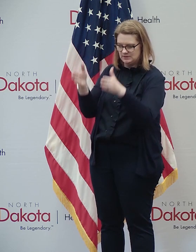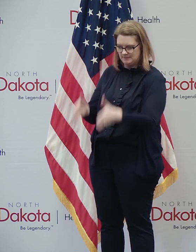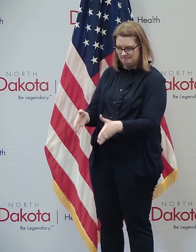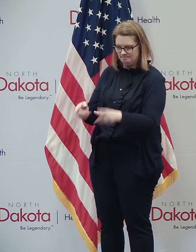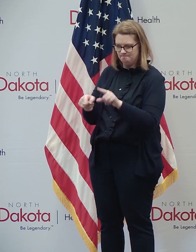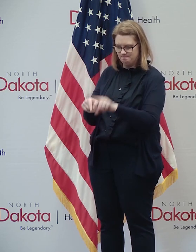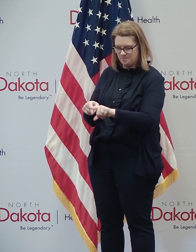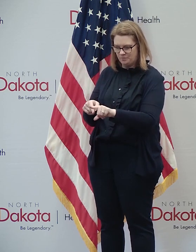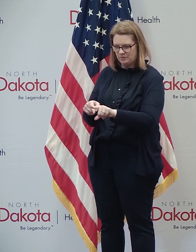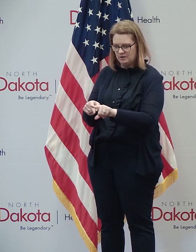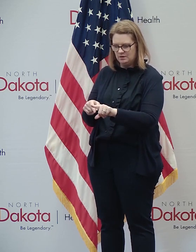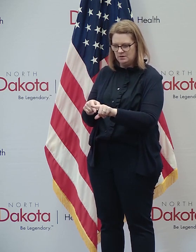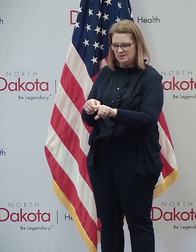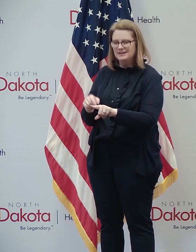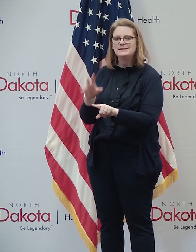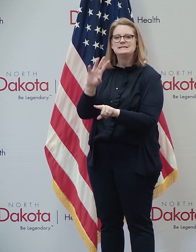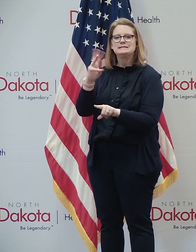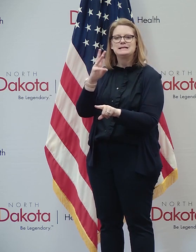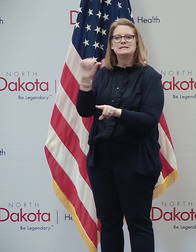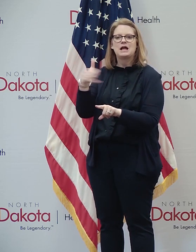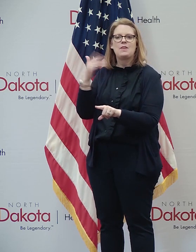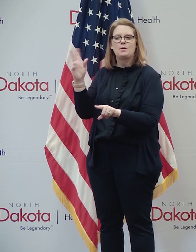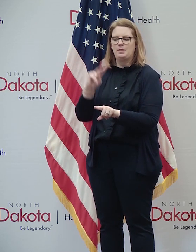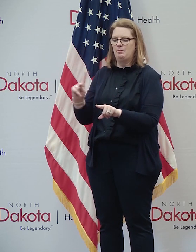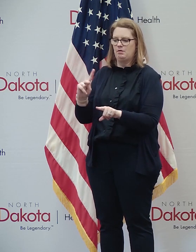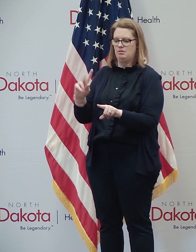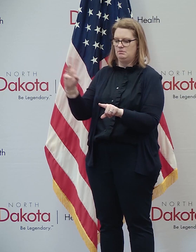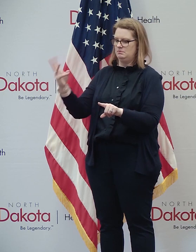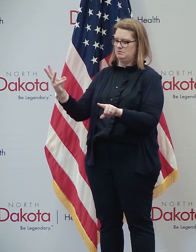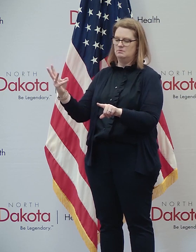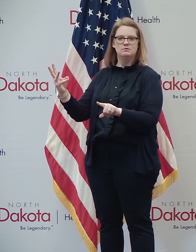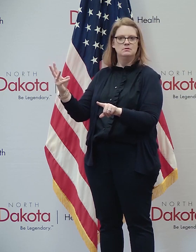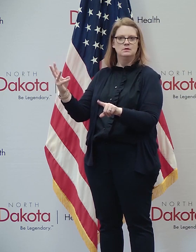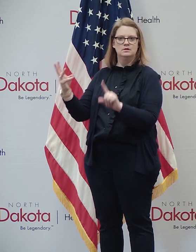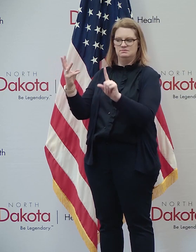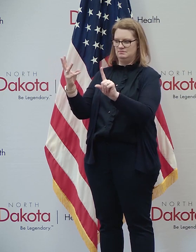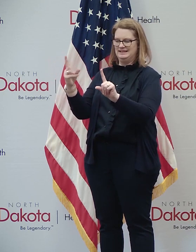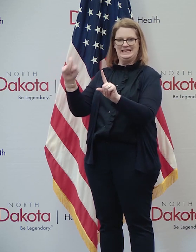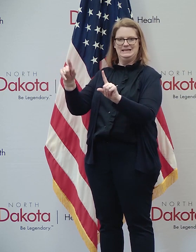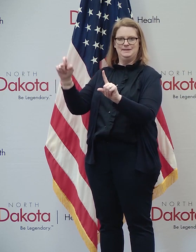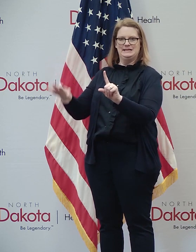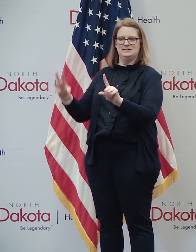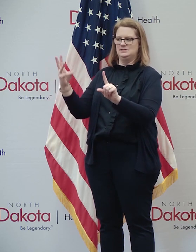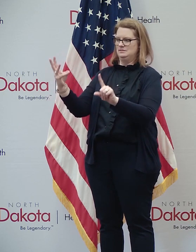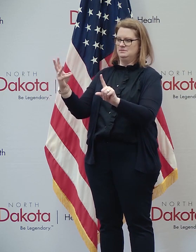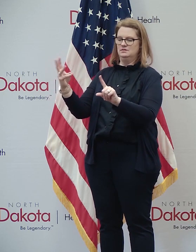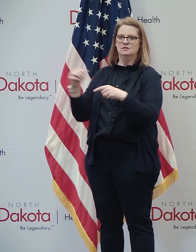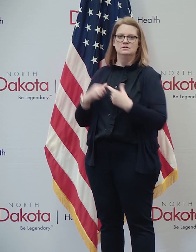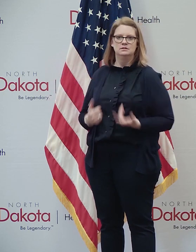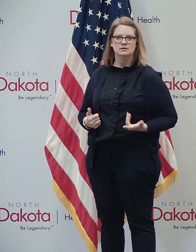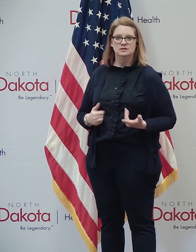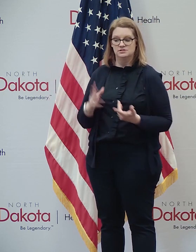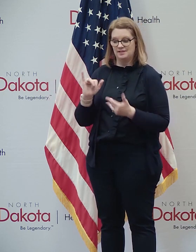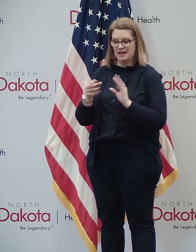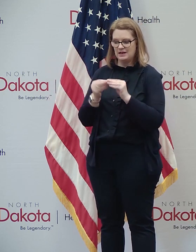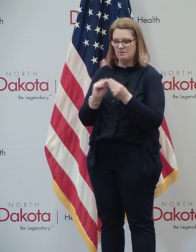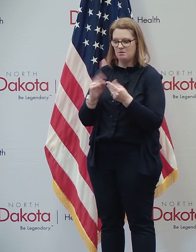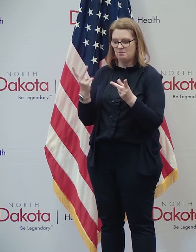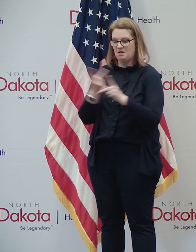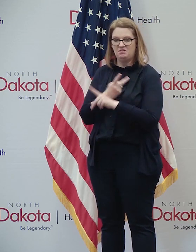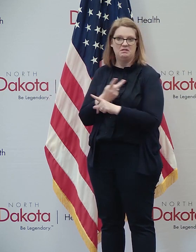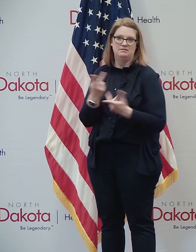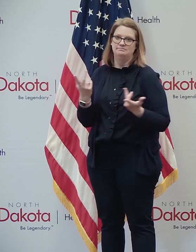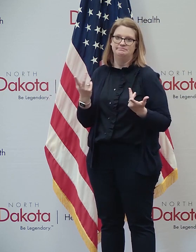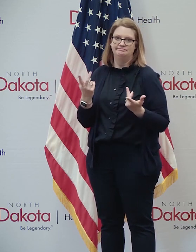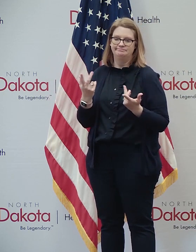with the targeted, which is, again, trying to really identify. We got the contact tracing, and when you see a number